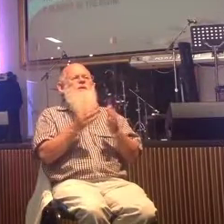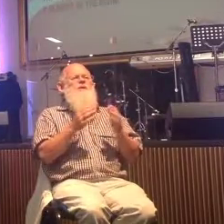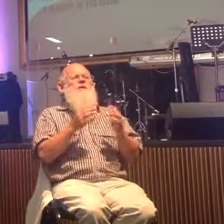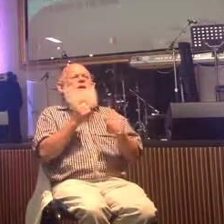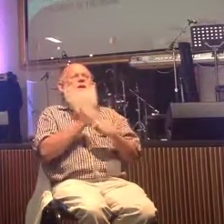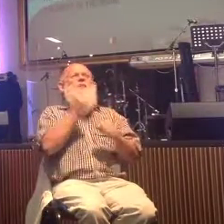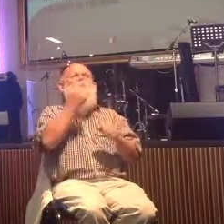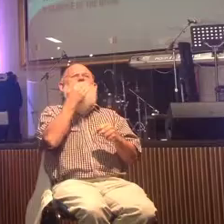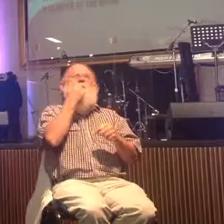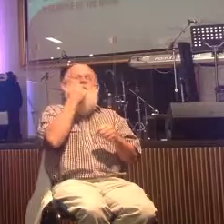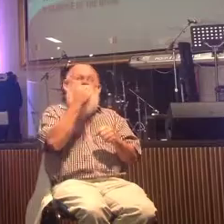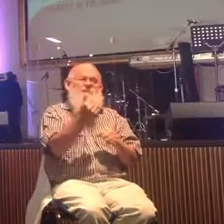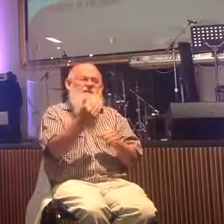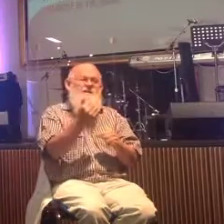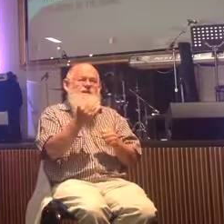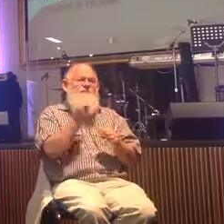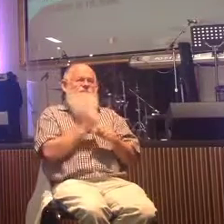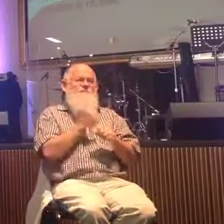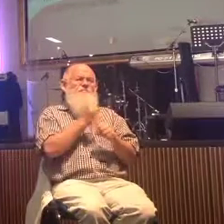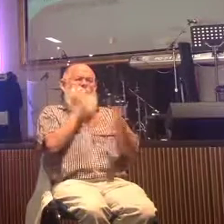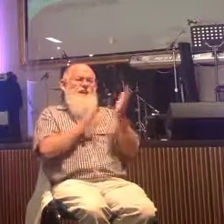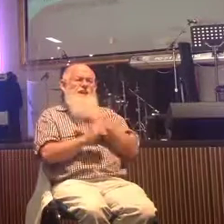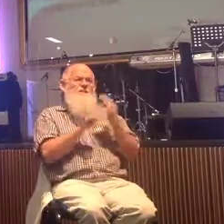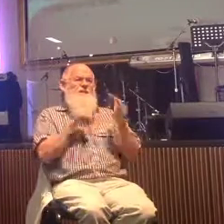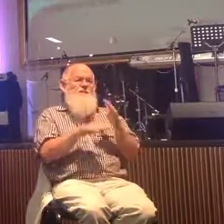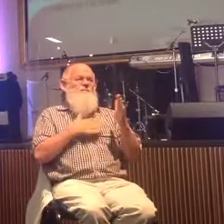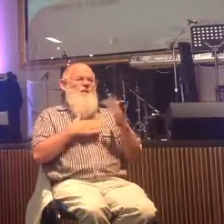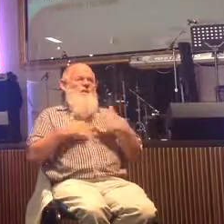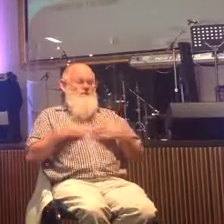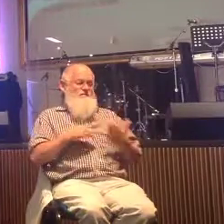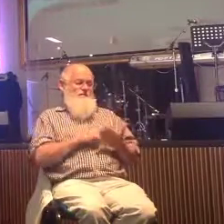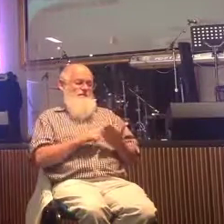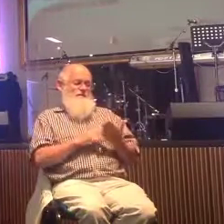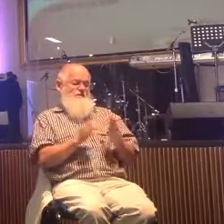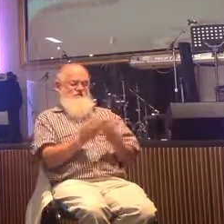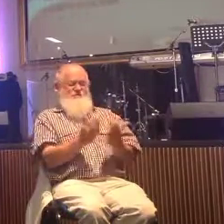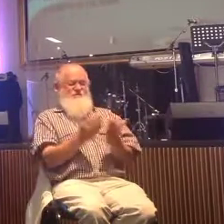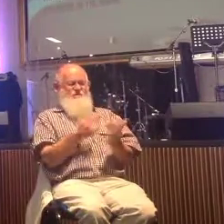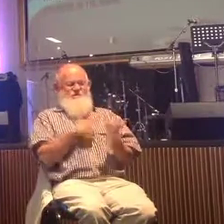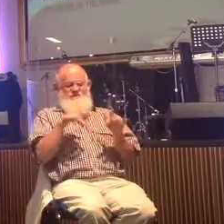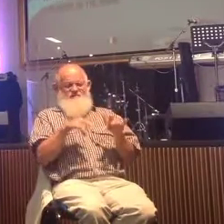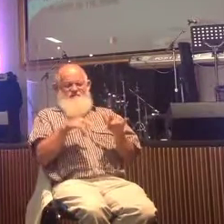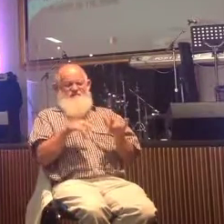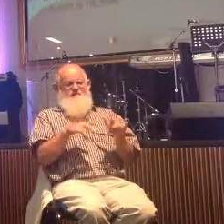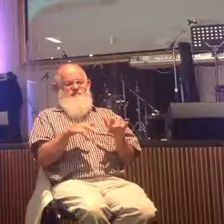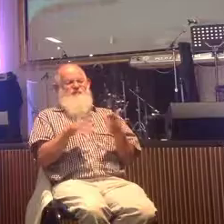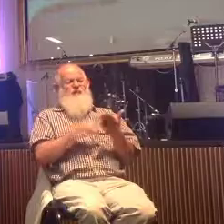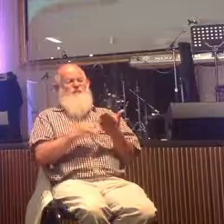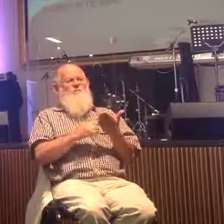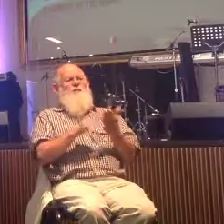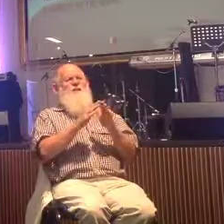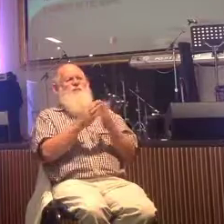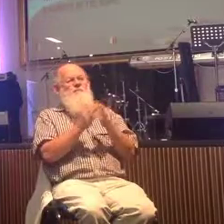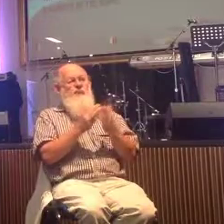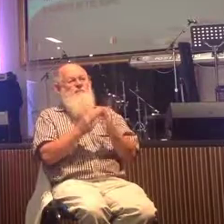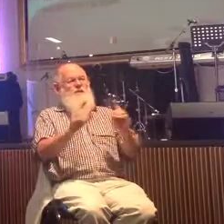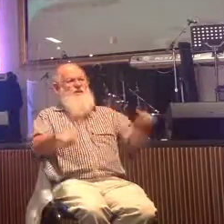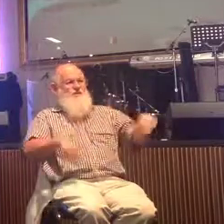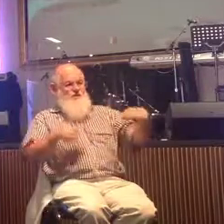God, would you please make this happen in my life? It's not there. I'm not there. Reading the Bible is a challenging